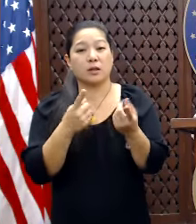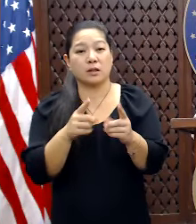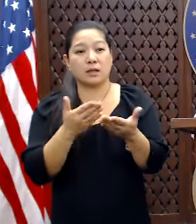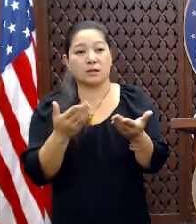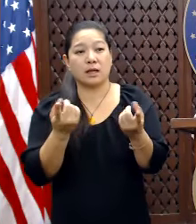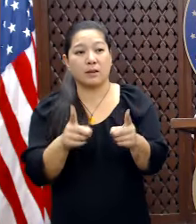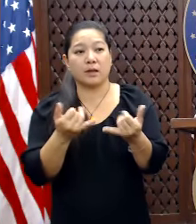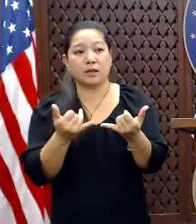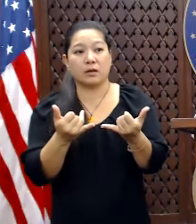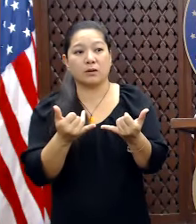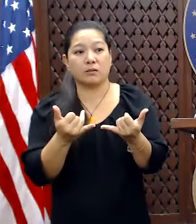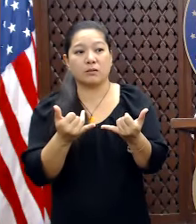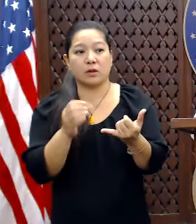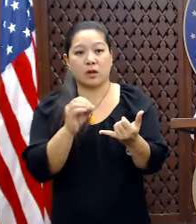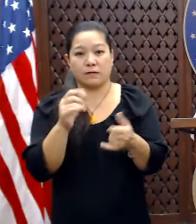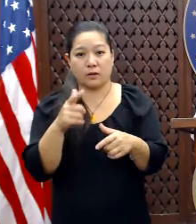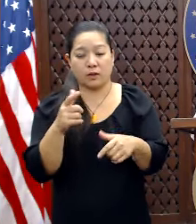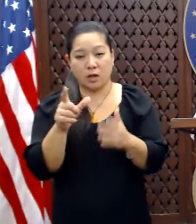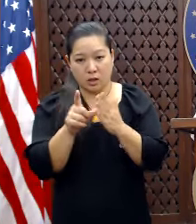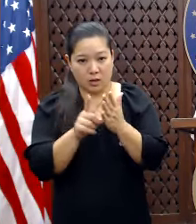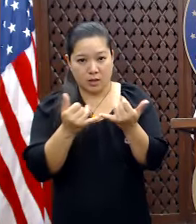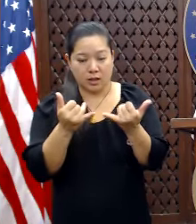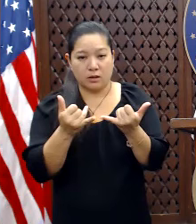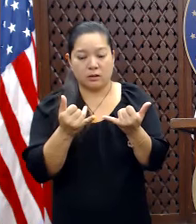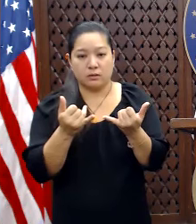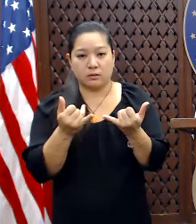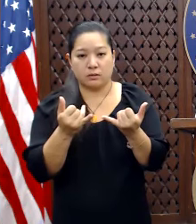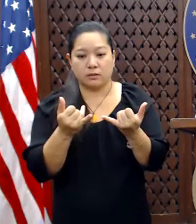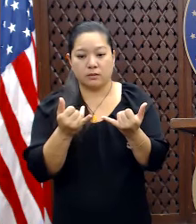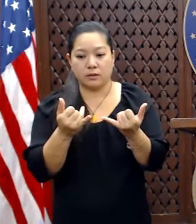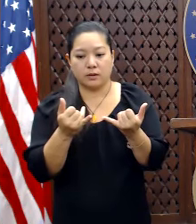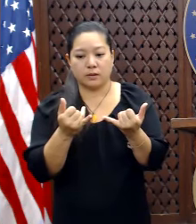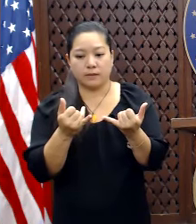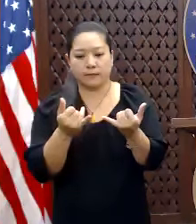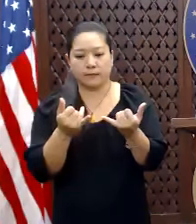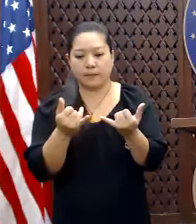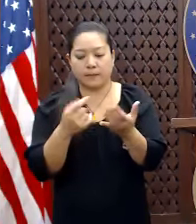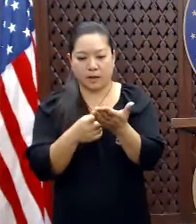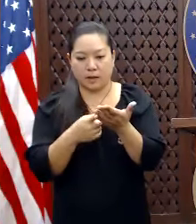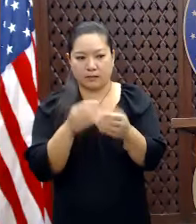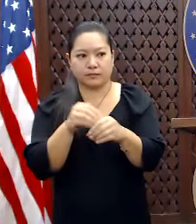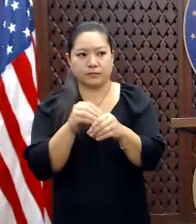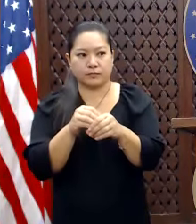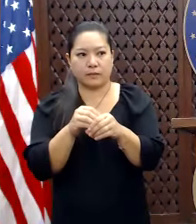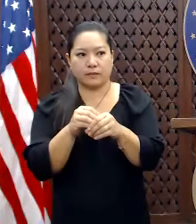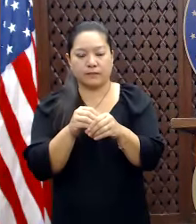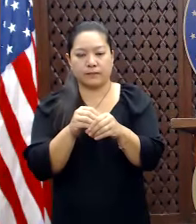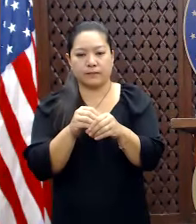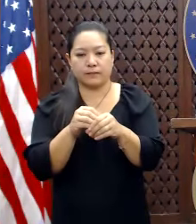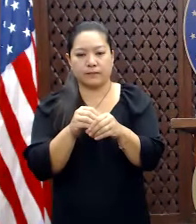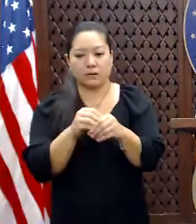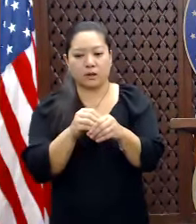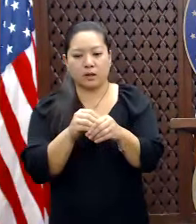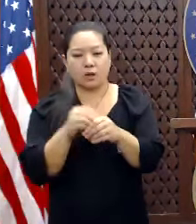provisions of the law that's being circulated in the House is that there is a section there